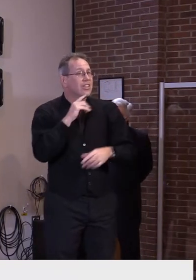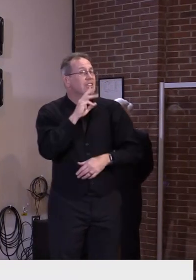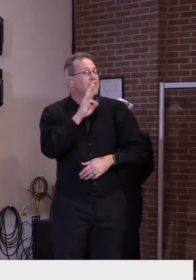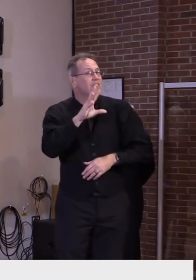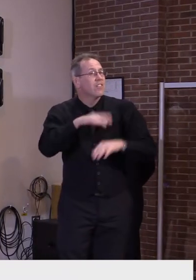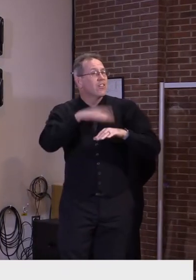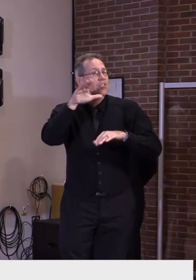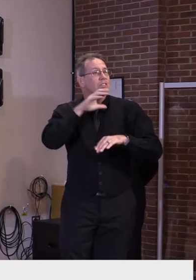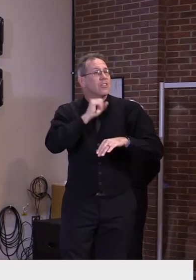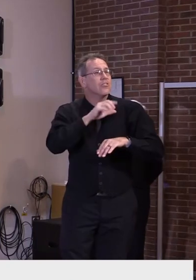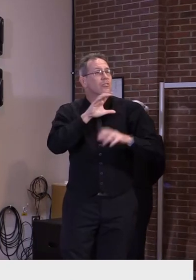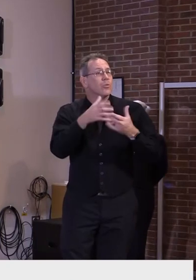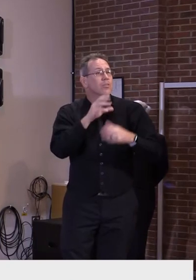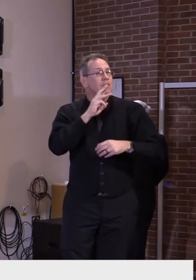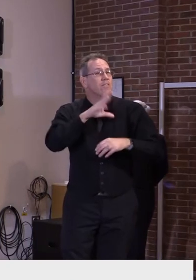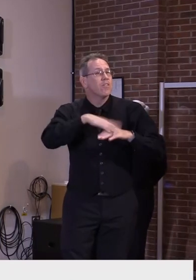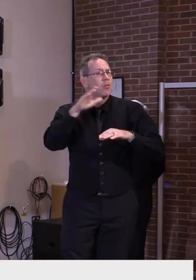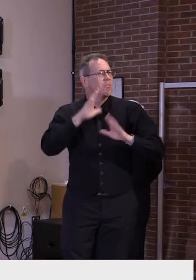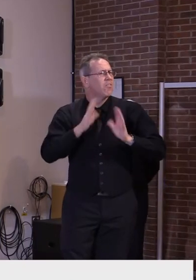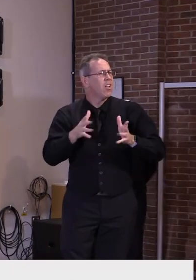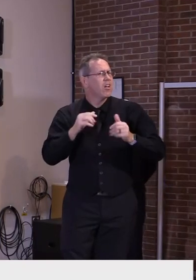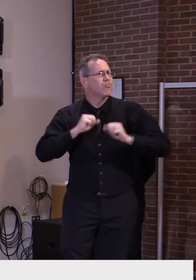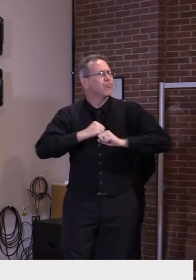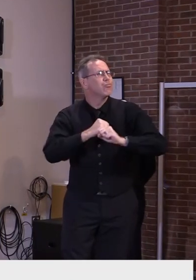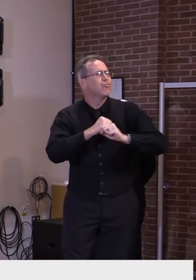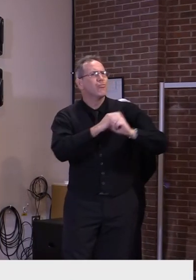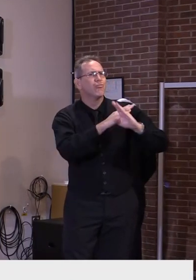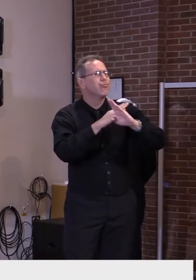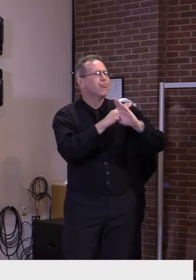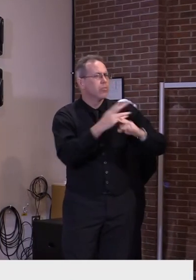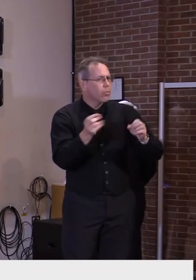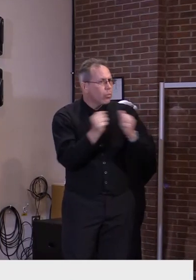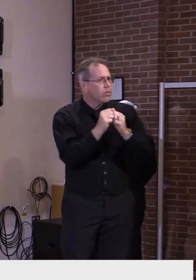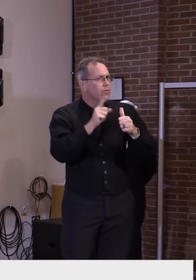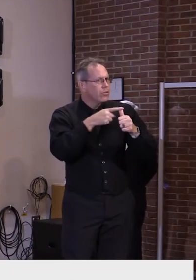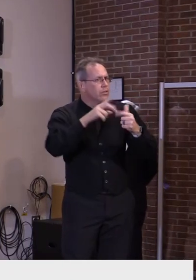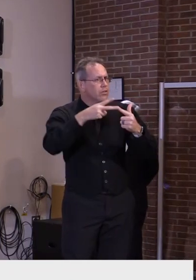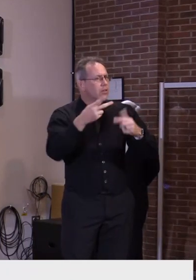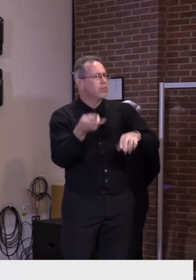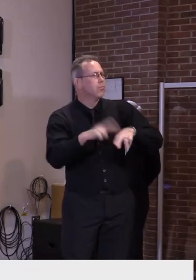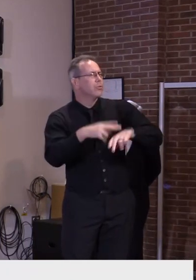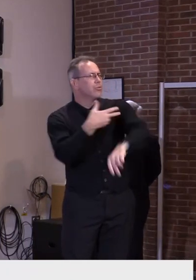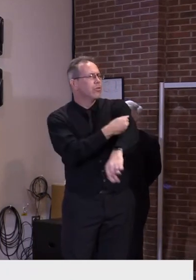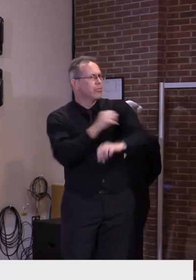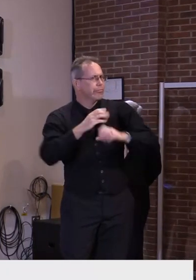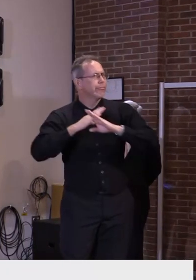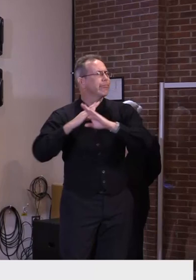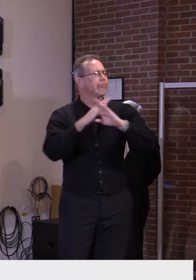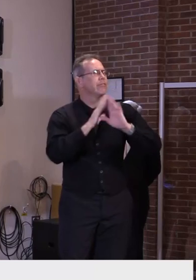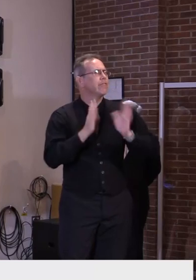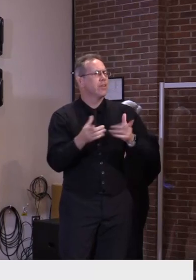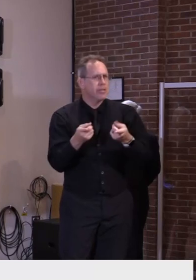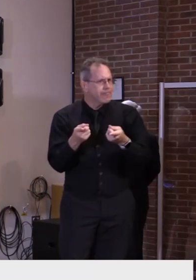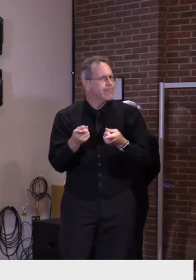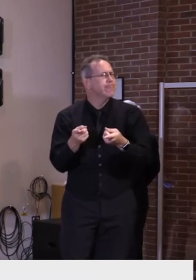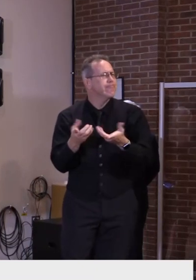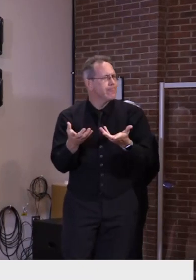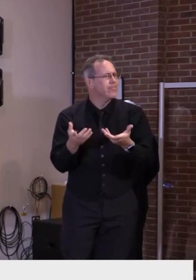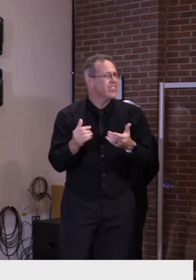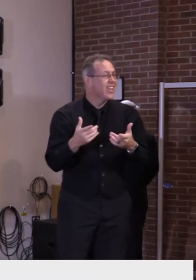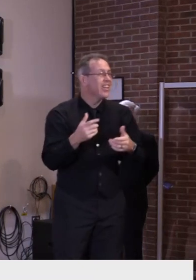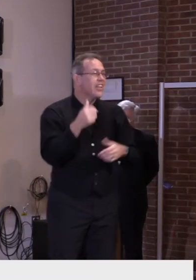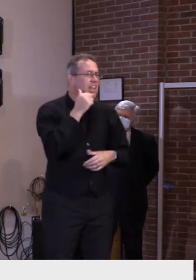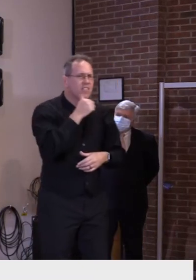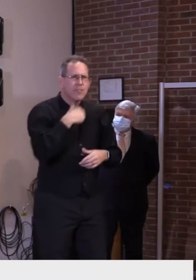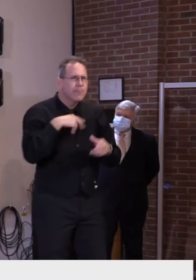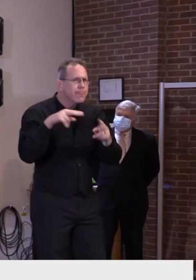already. And every day now, when I look at our case reports, at the most, we're talking about 15%